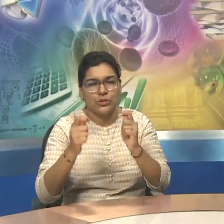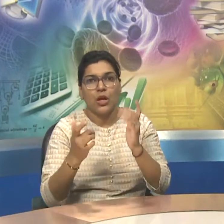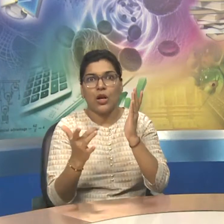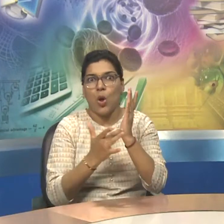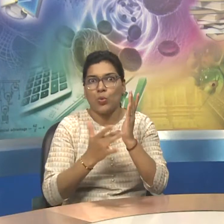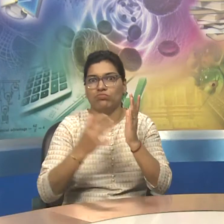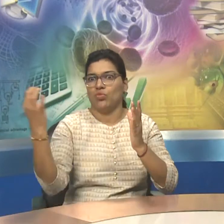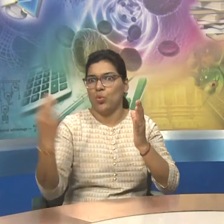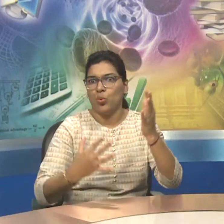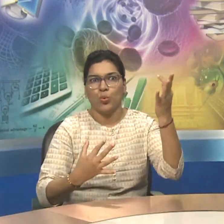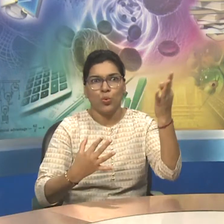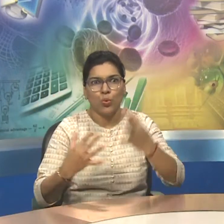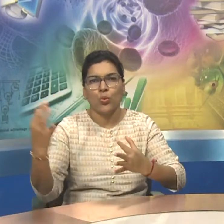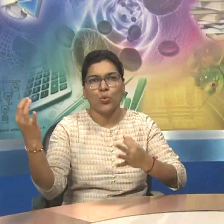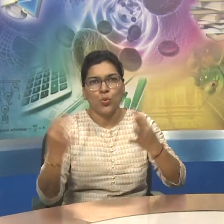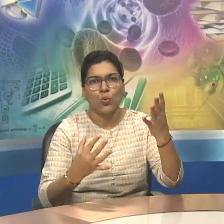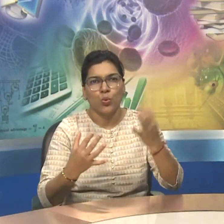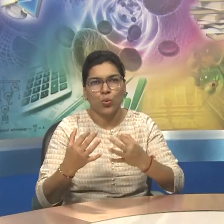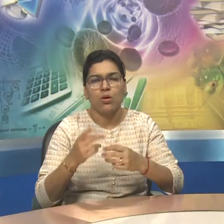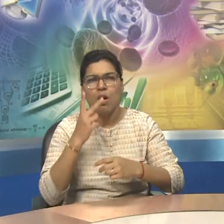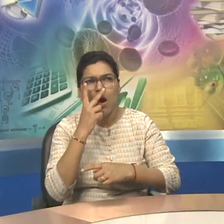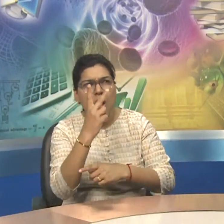as a result of